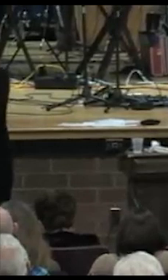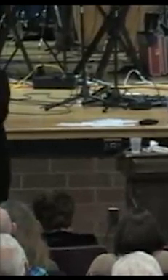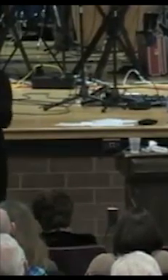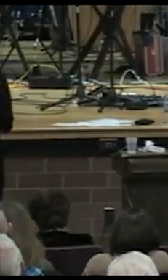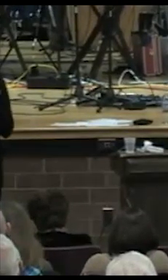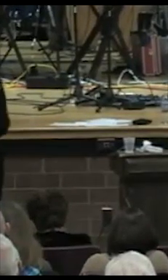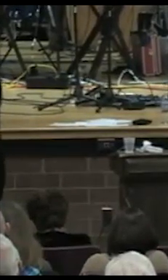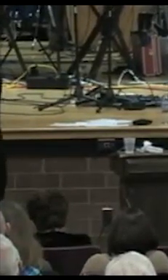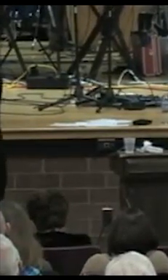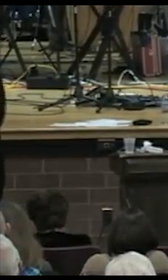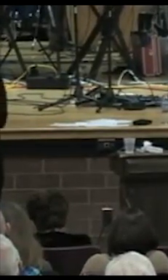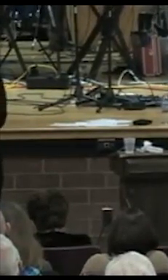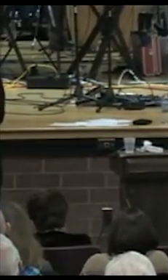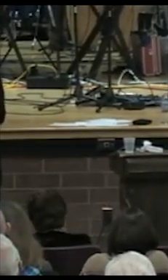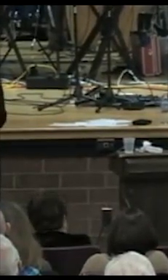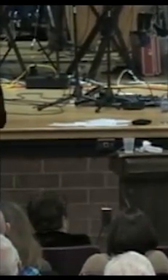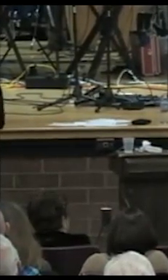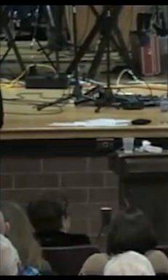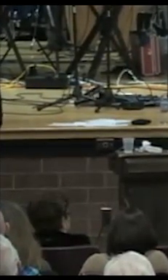bunch of